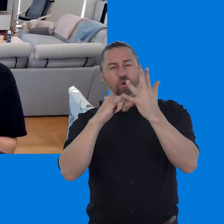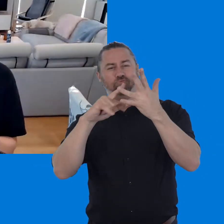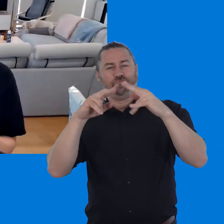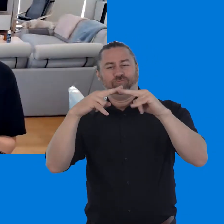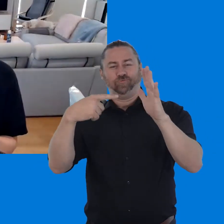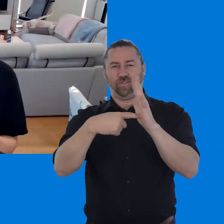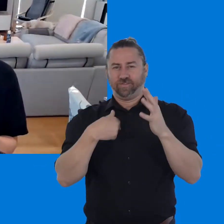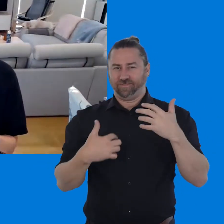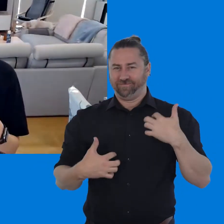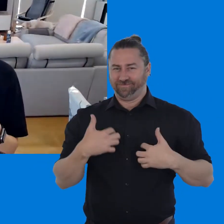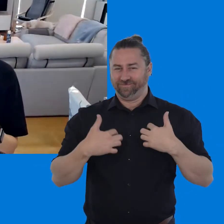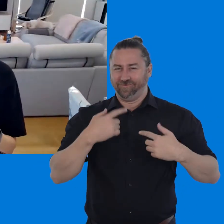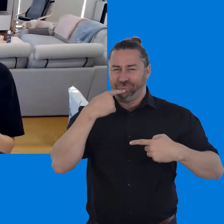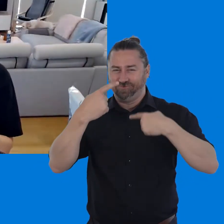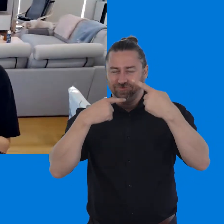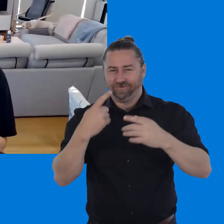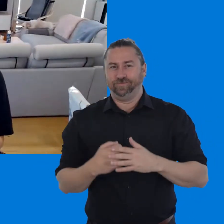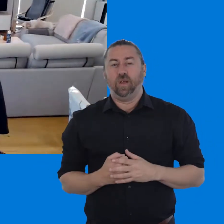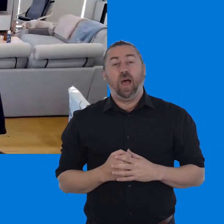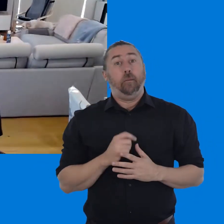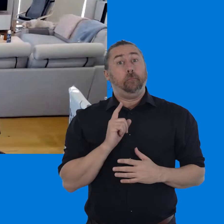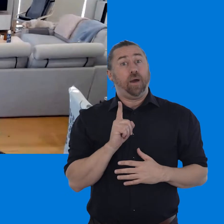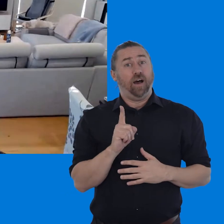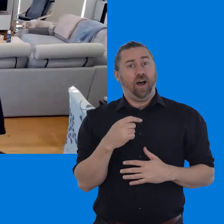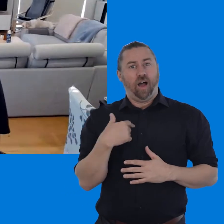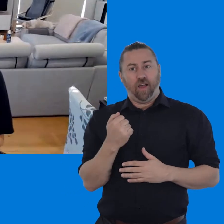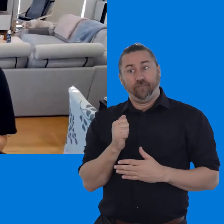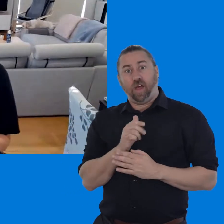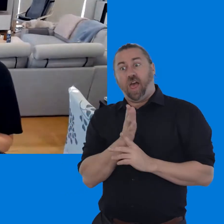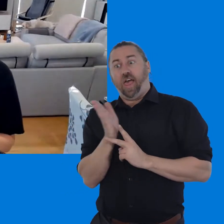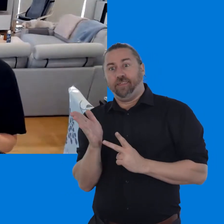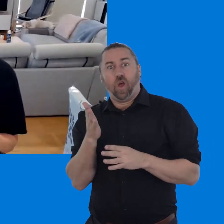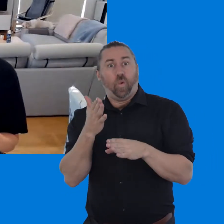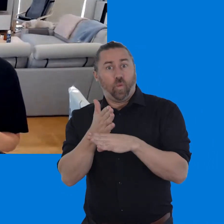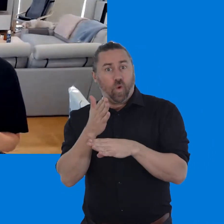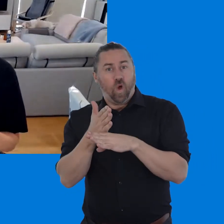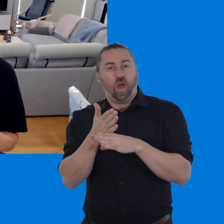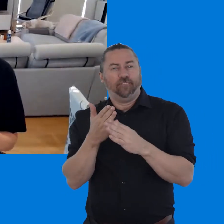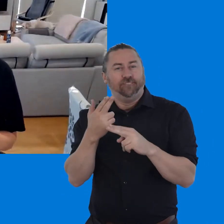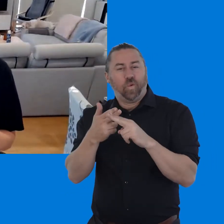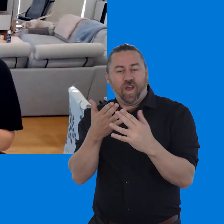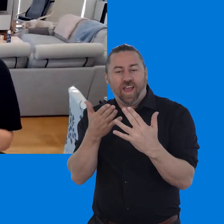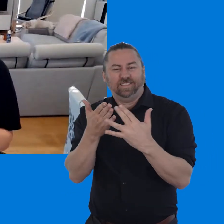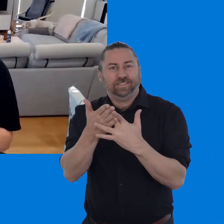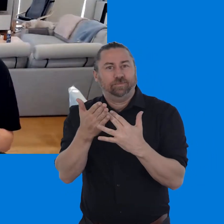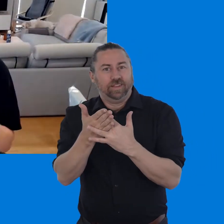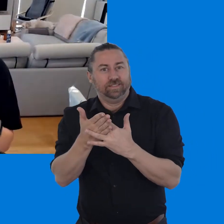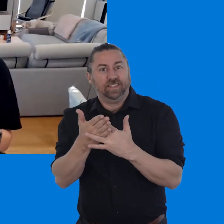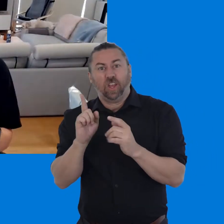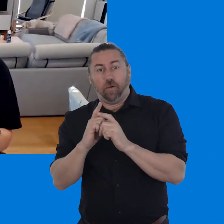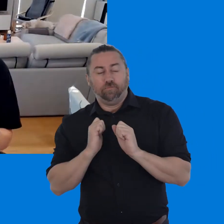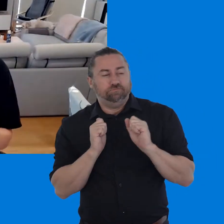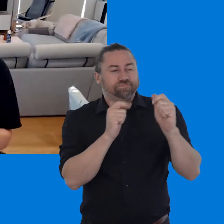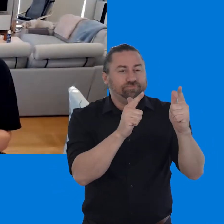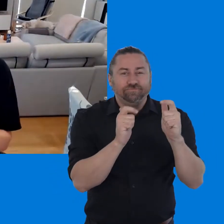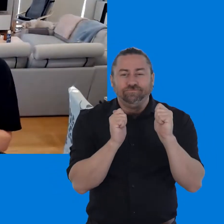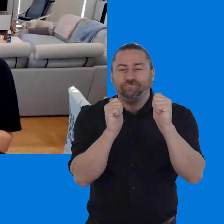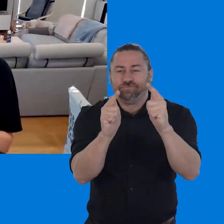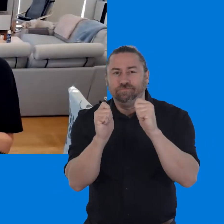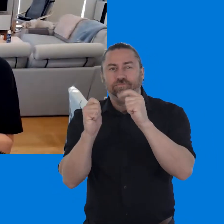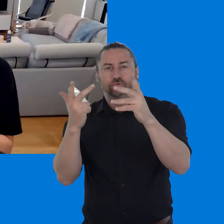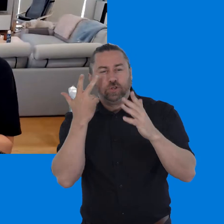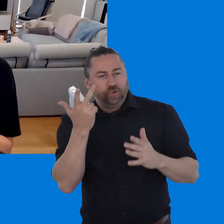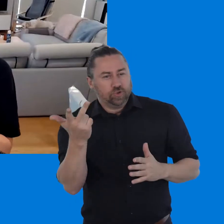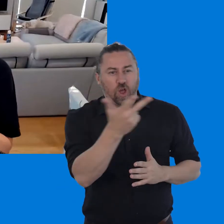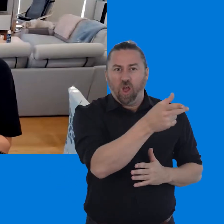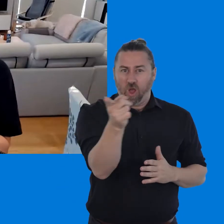with Microsoft. The other part of my role is I'm the accessibility lead for the Australian education team. So again, I go to those same institutions and show